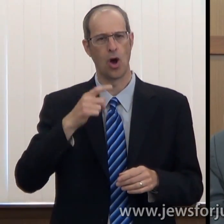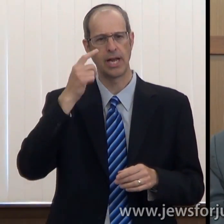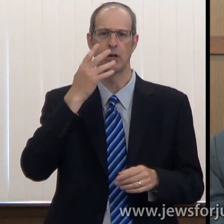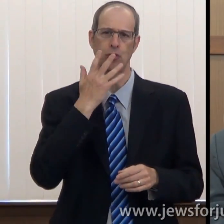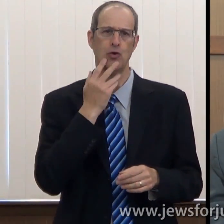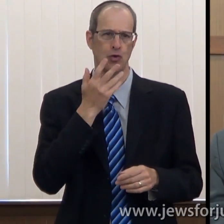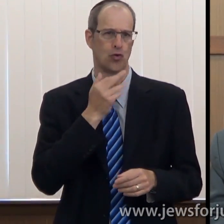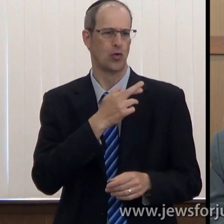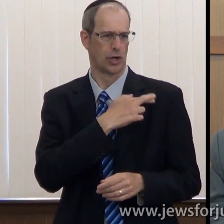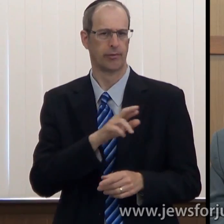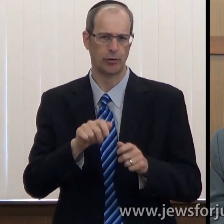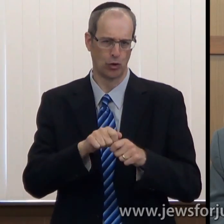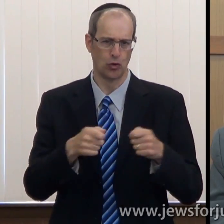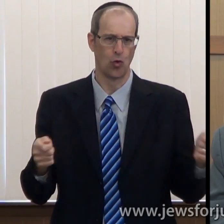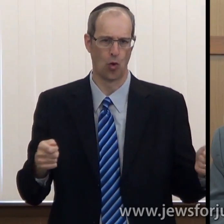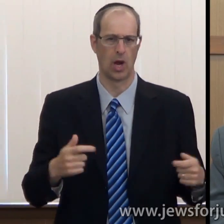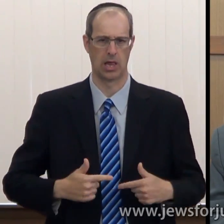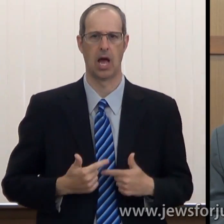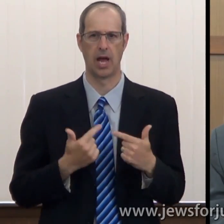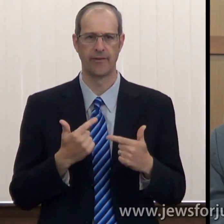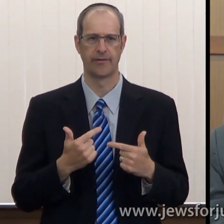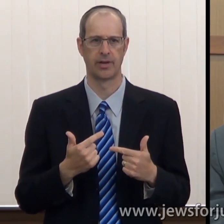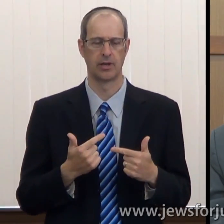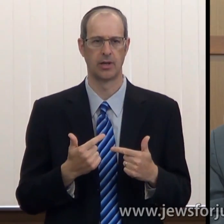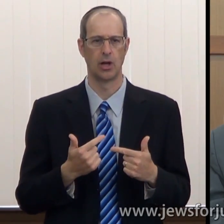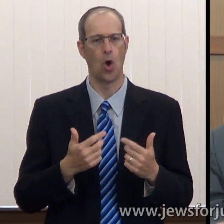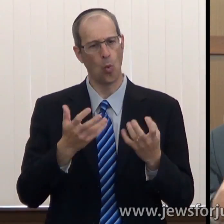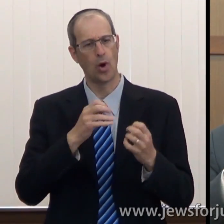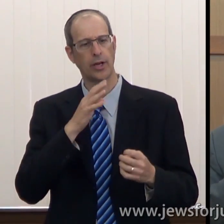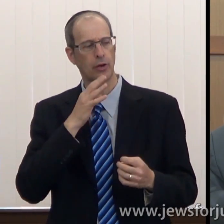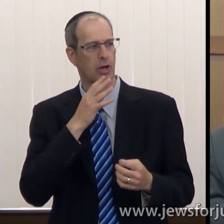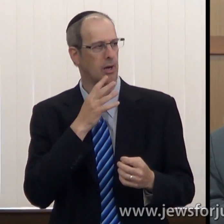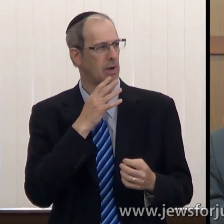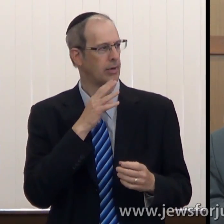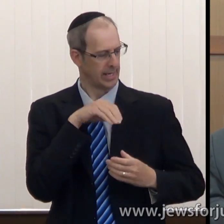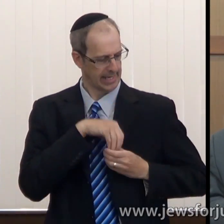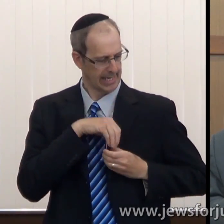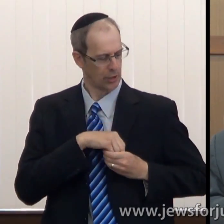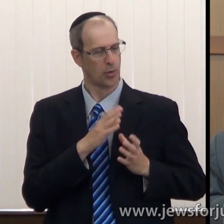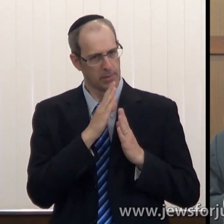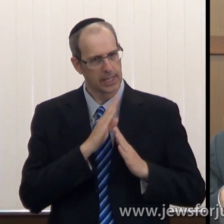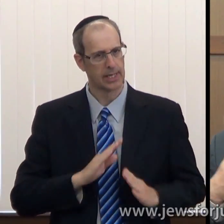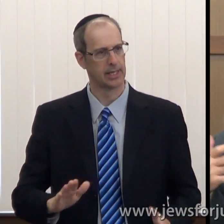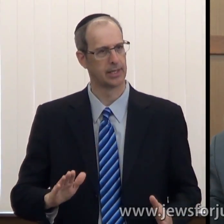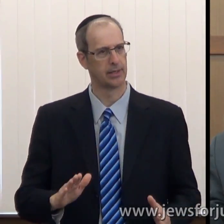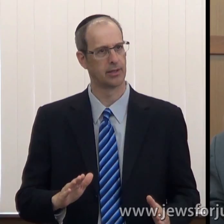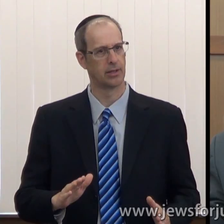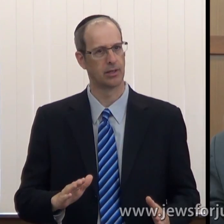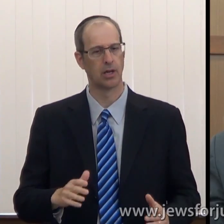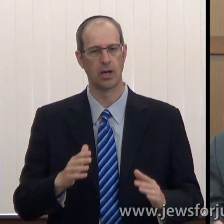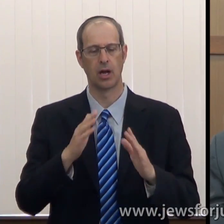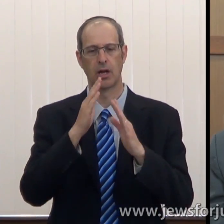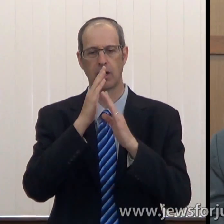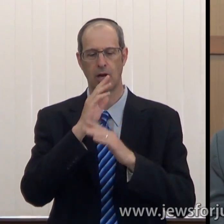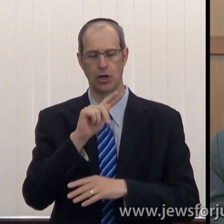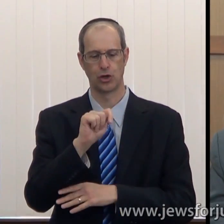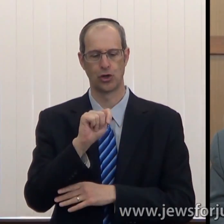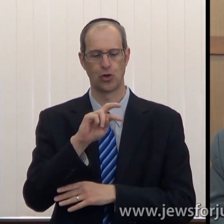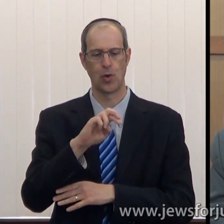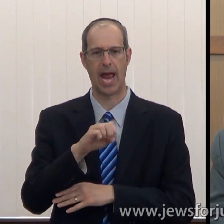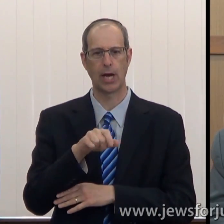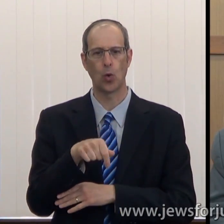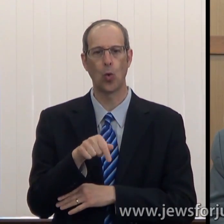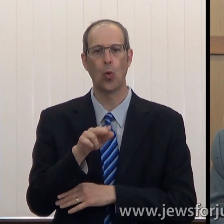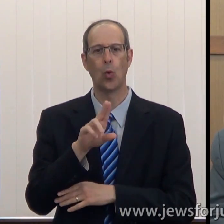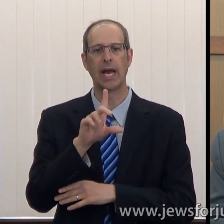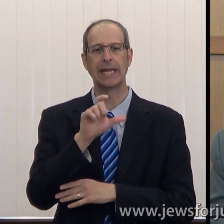in Torah, when we want to speak about inner peace or tranquility?